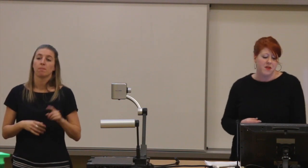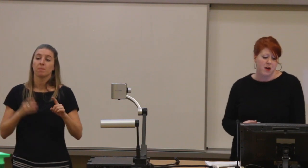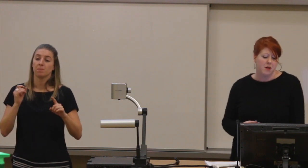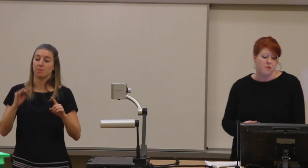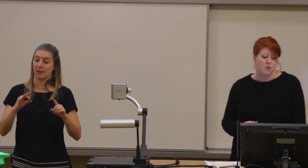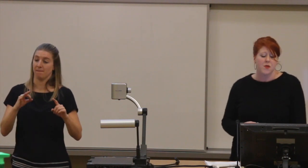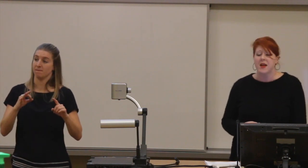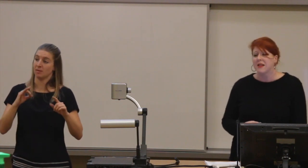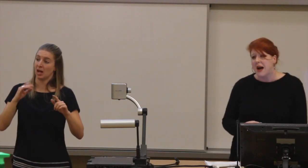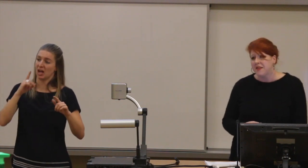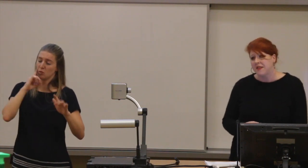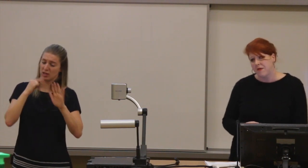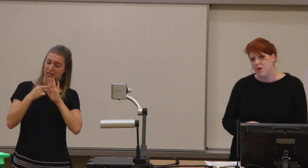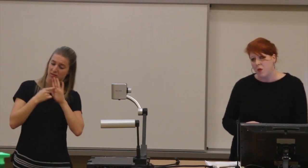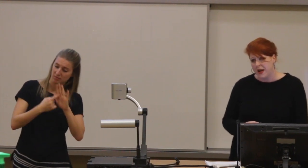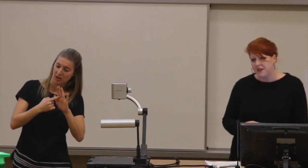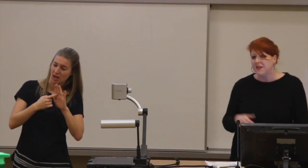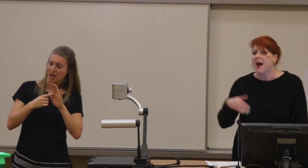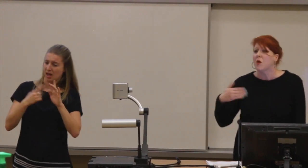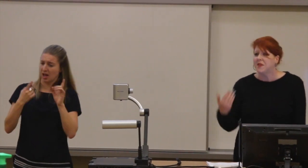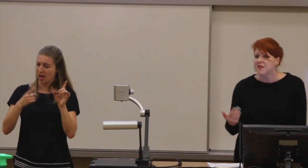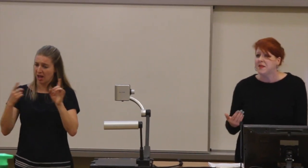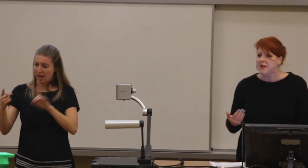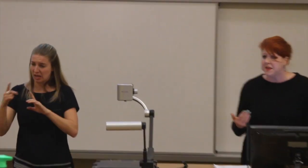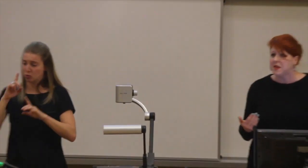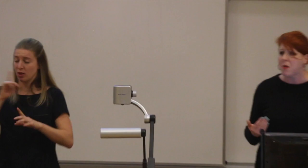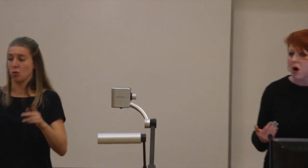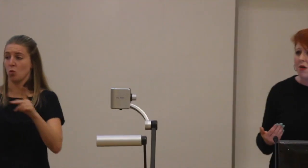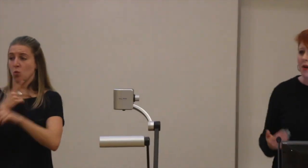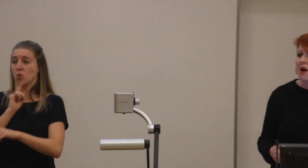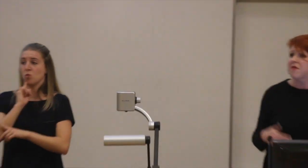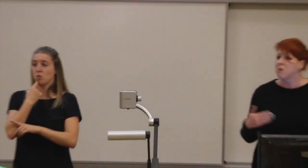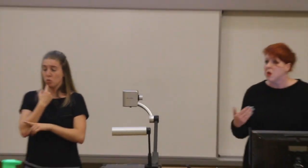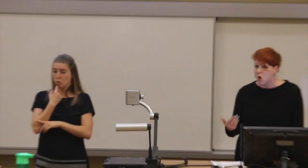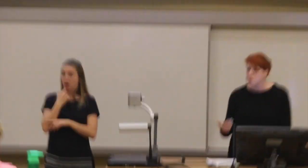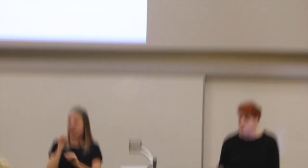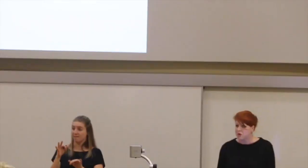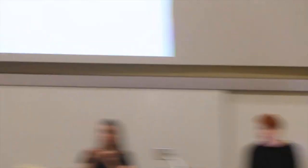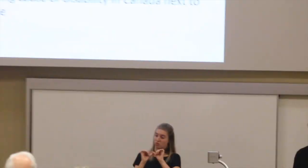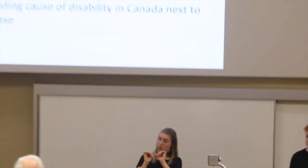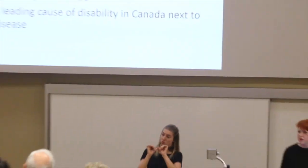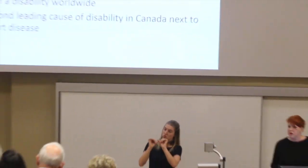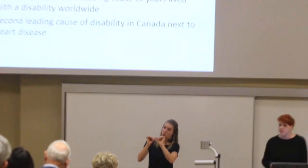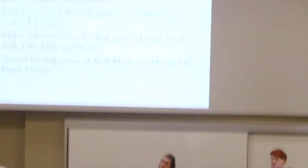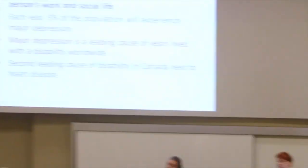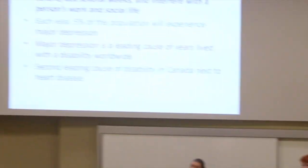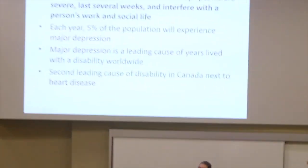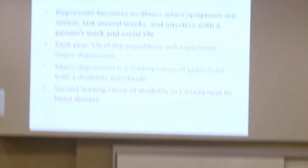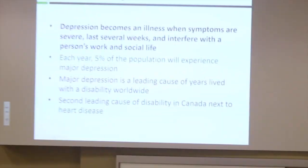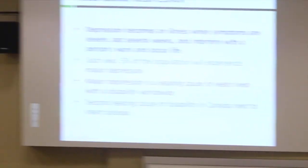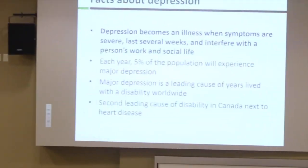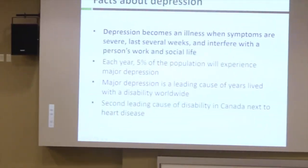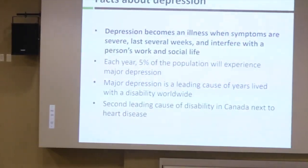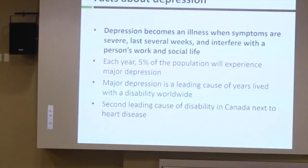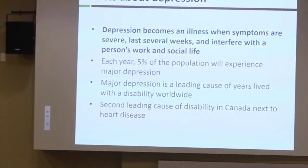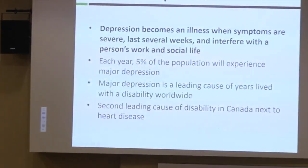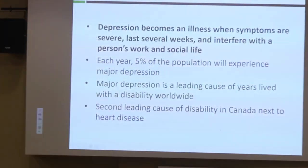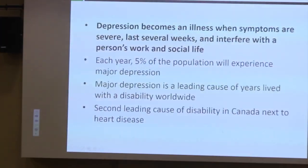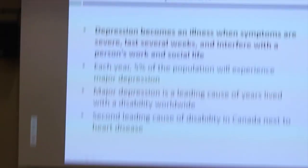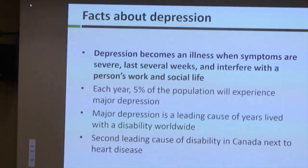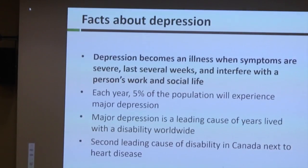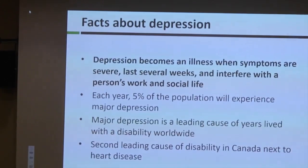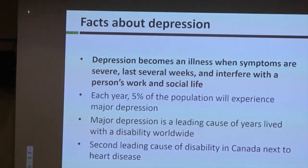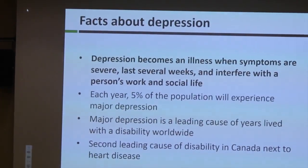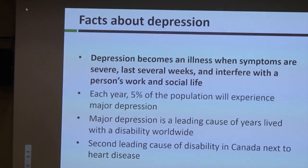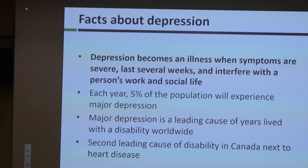are severe, when they last several weeks. This helps us to tease it apart from low mood, from a bad day, because that happens